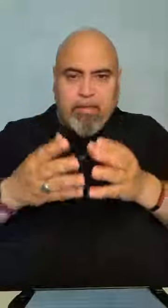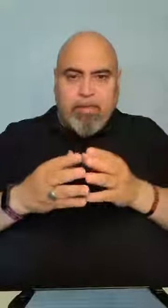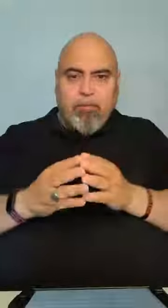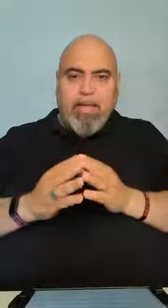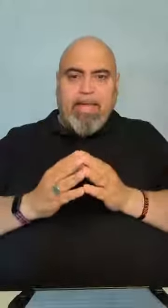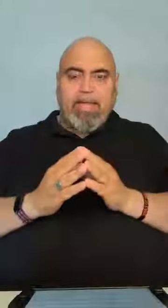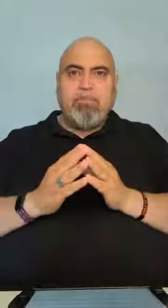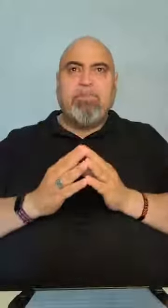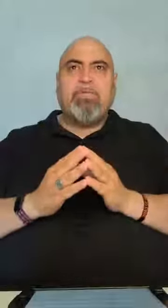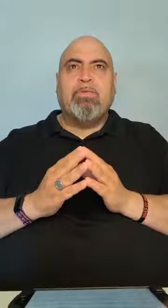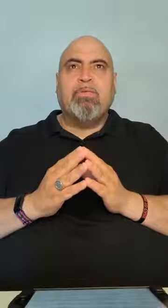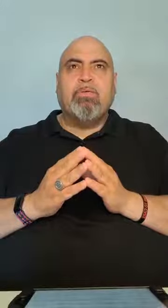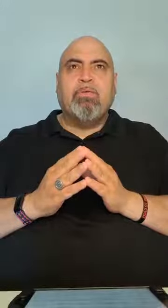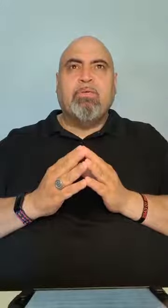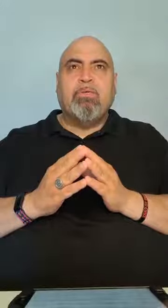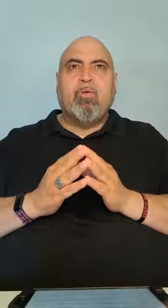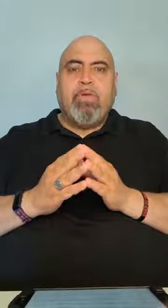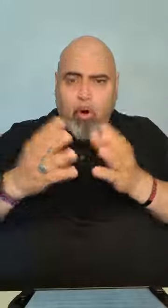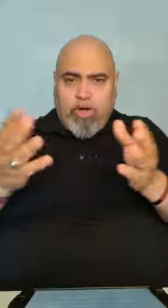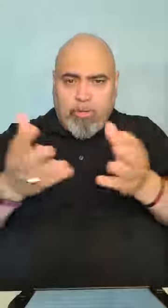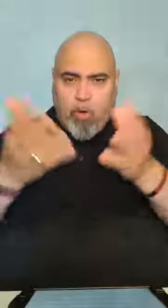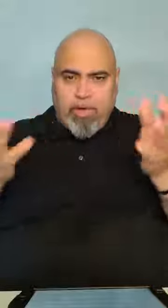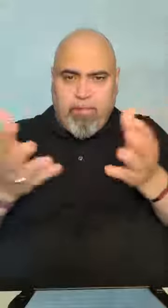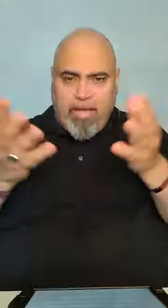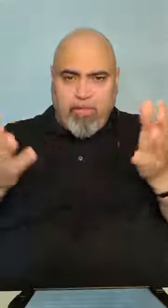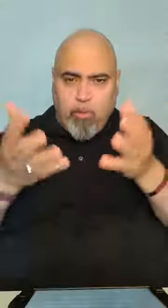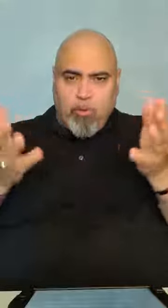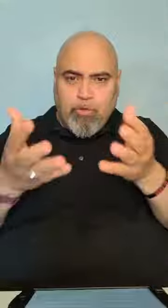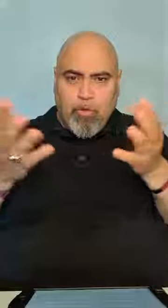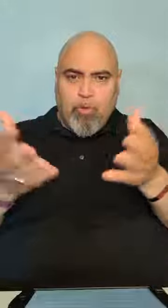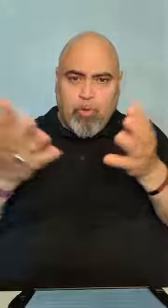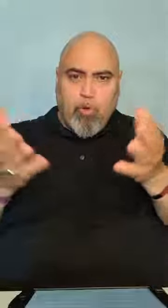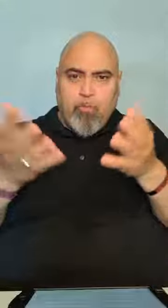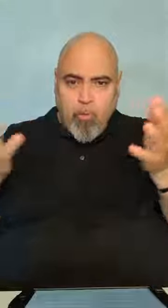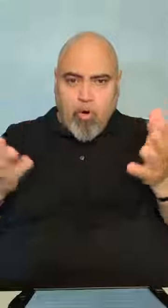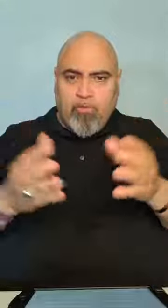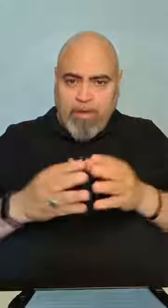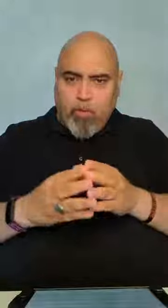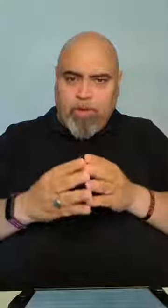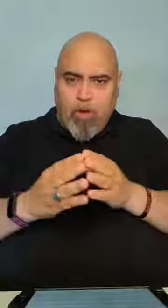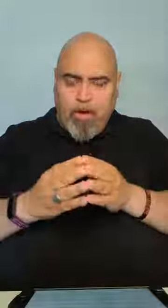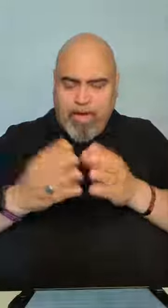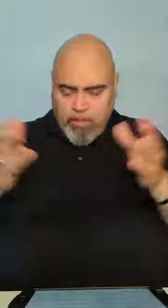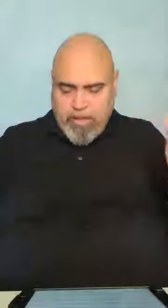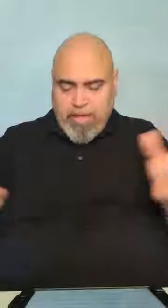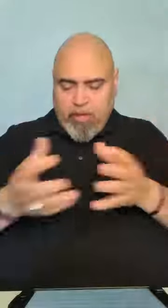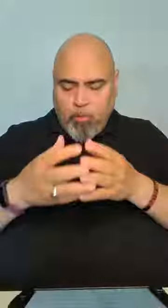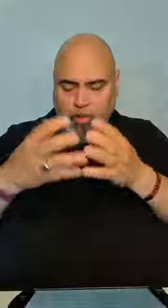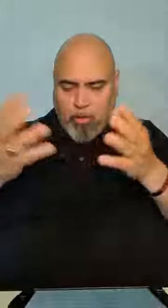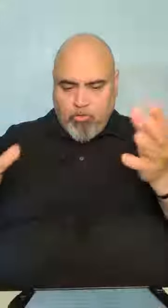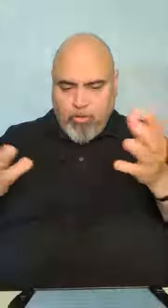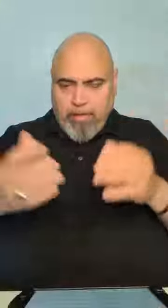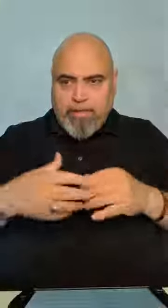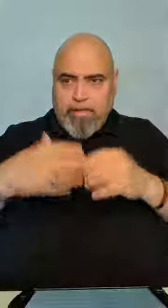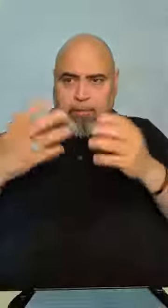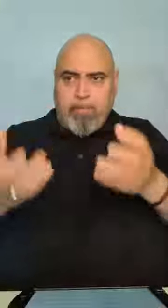little babes, we are taught by those who know more, right? We are educated, we are trained. It's like